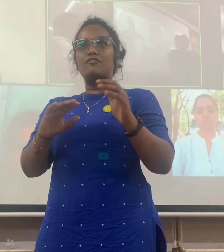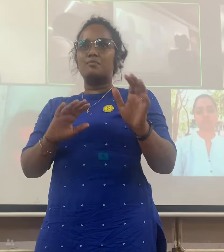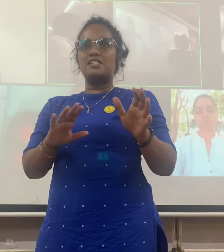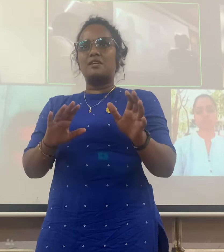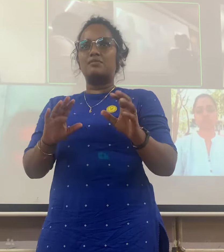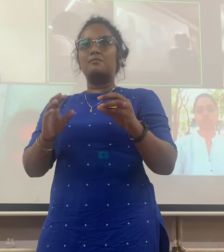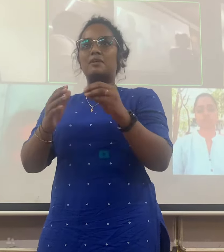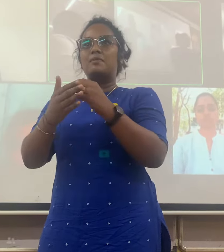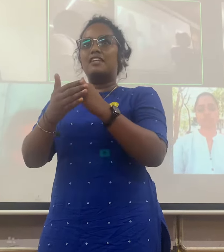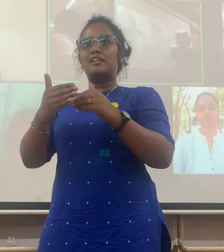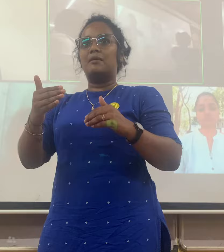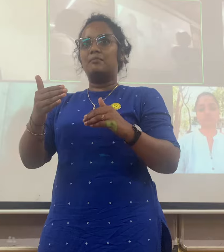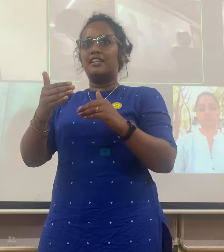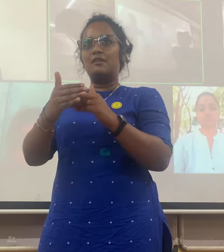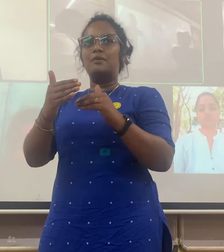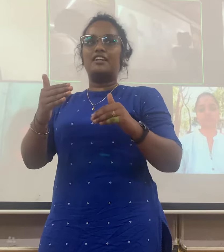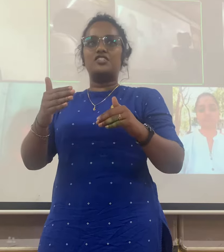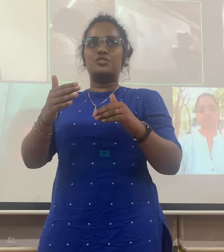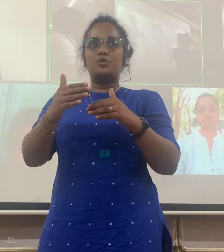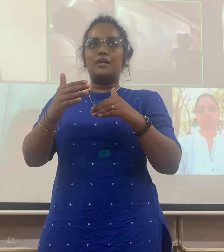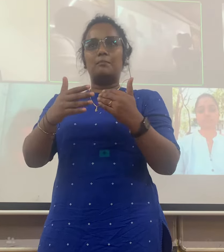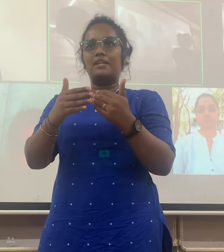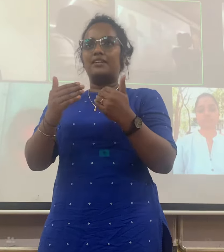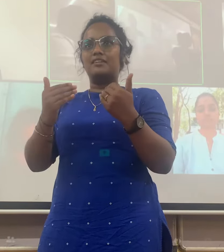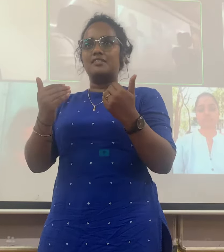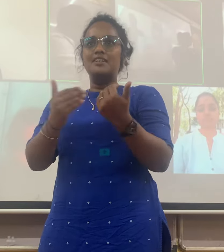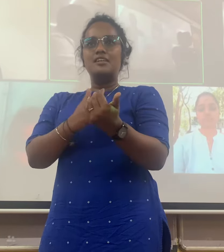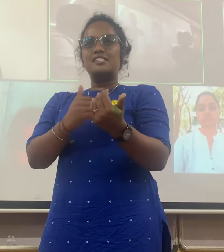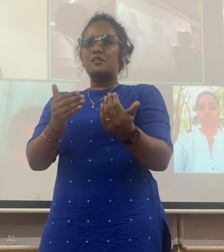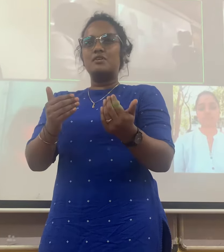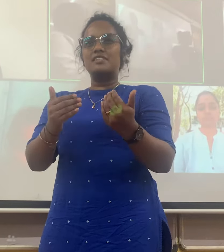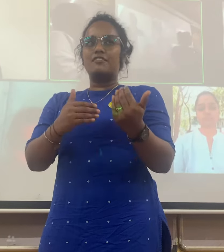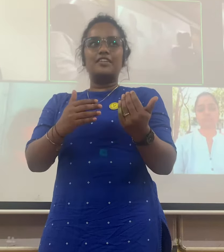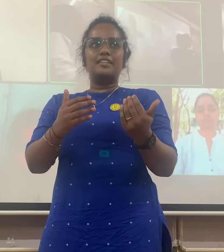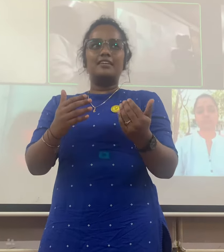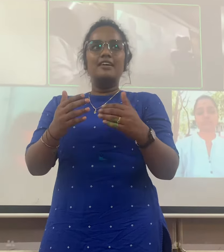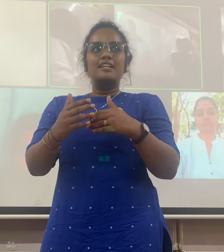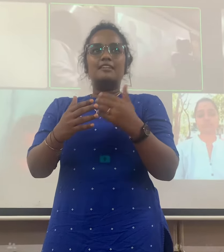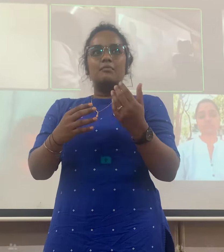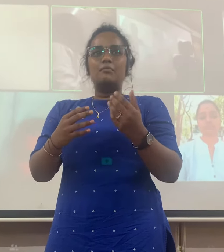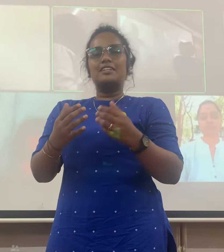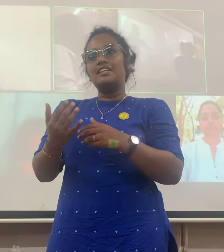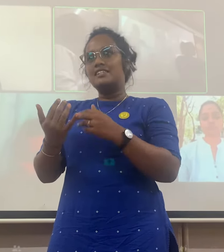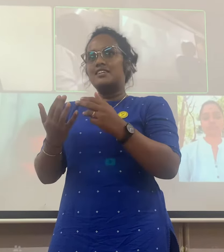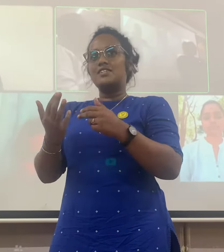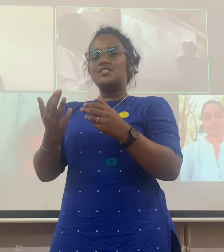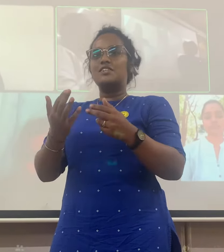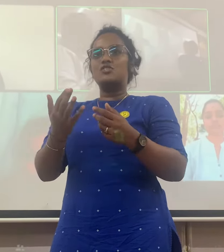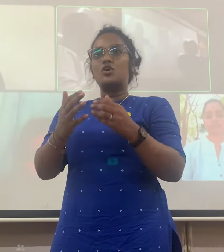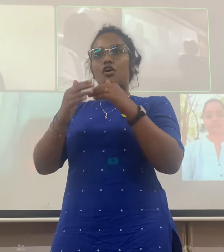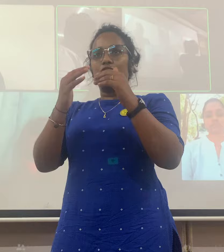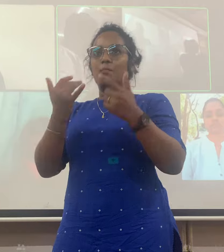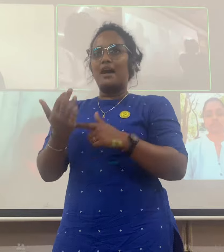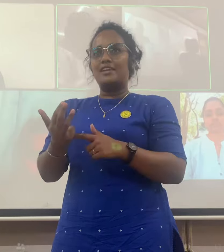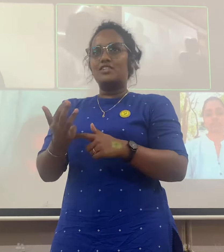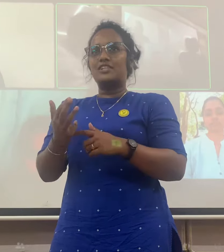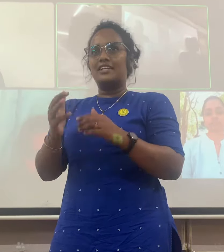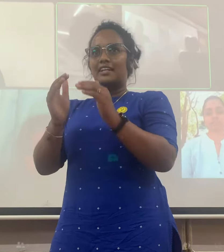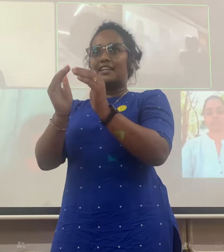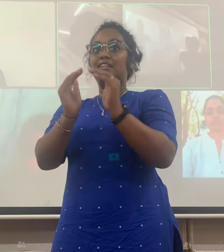the subject. Maybe they'll be rushed to complete a syllabus everything, but he suggested us to how to manage. He take that